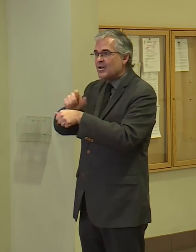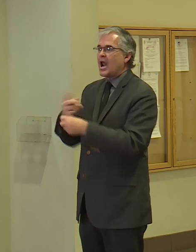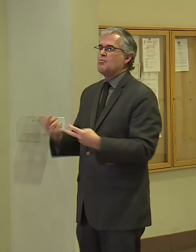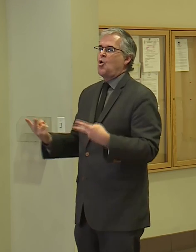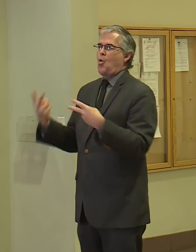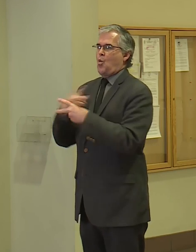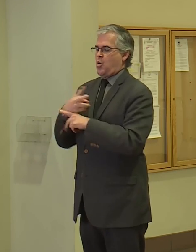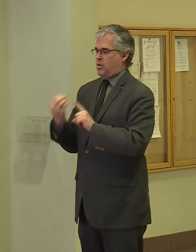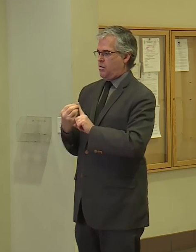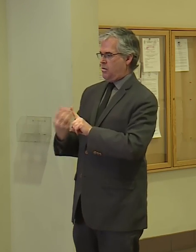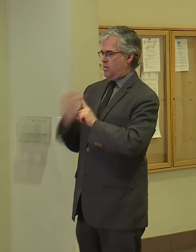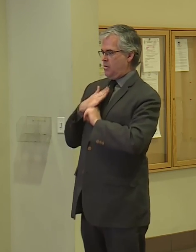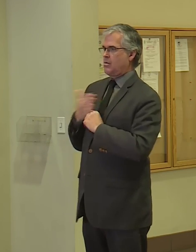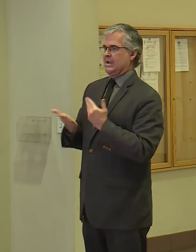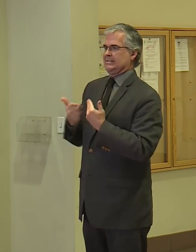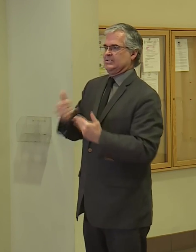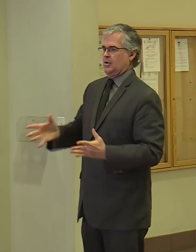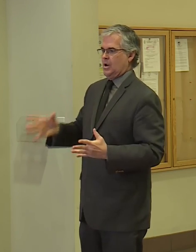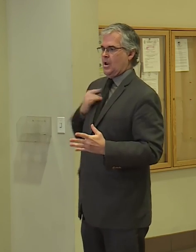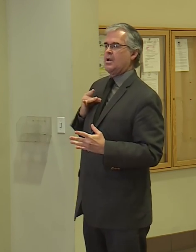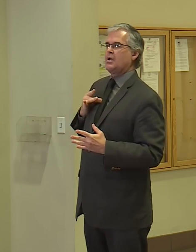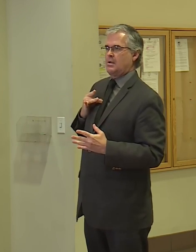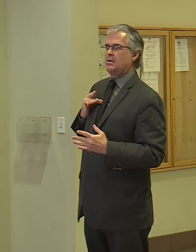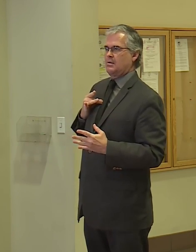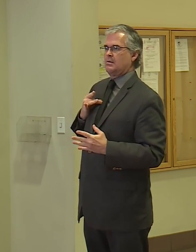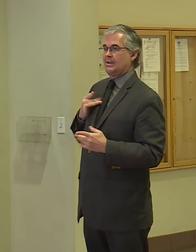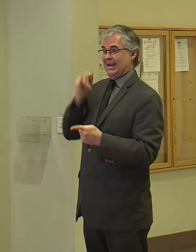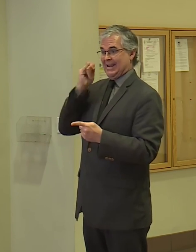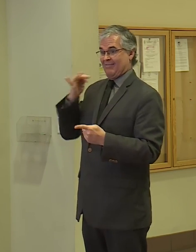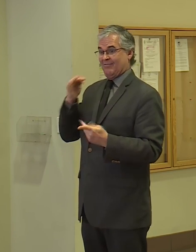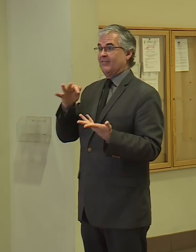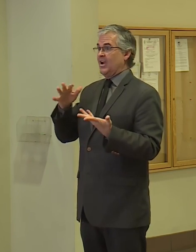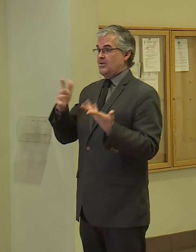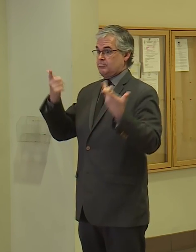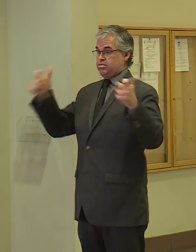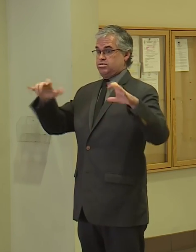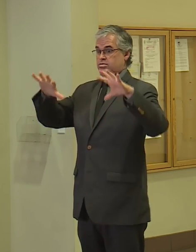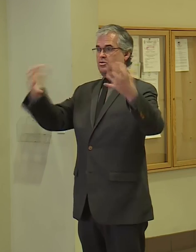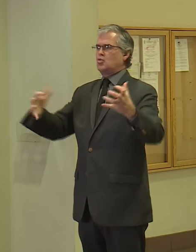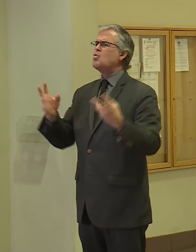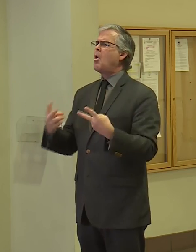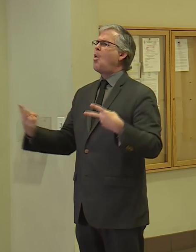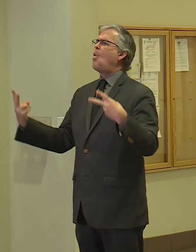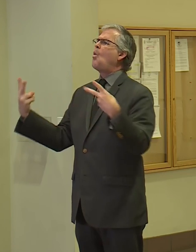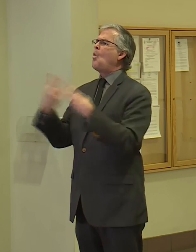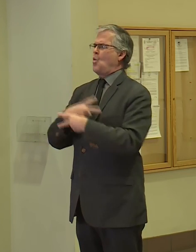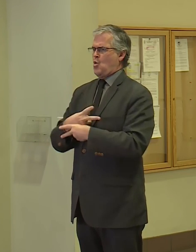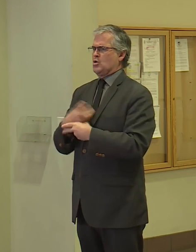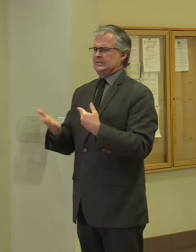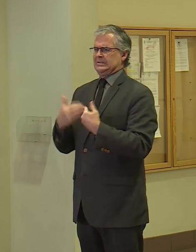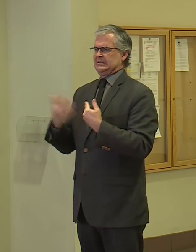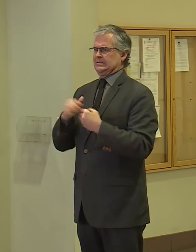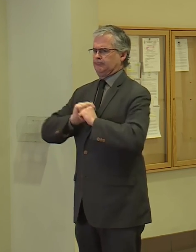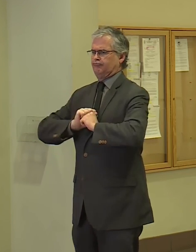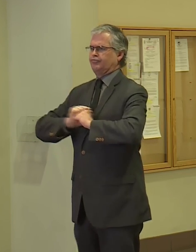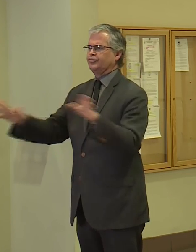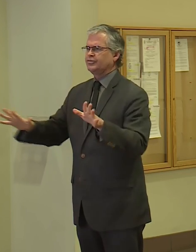the higher the risk this means that you should stay away from auditoriums stadiums arenas